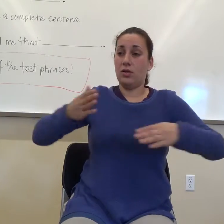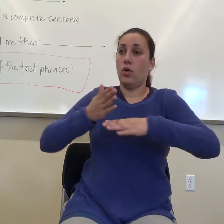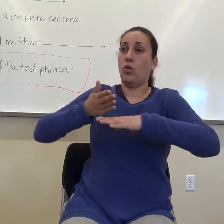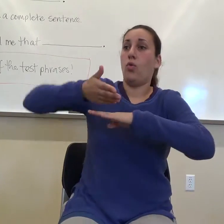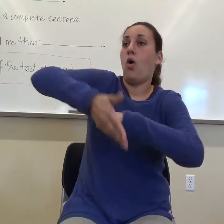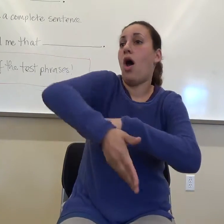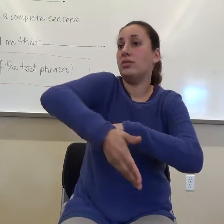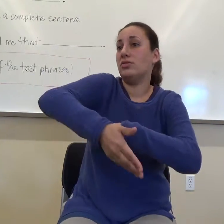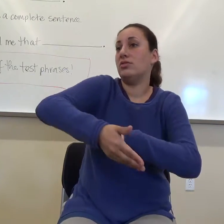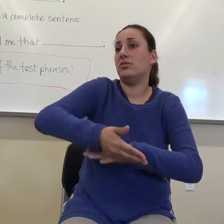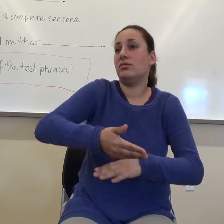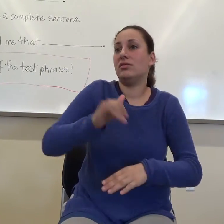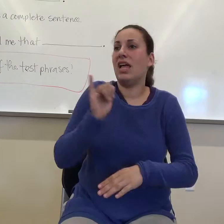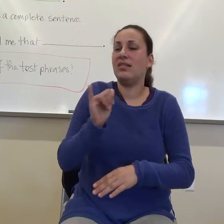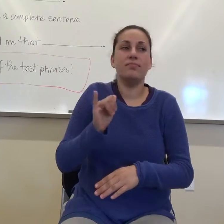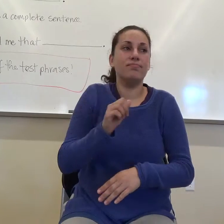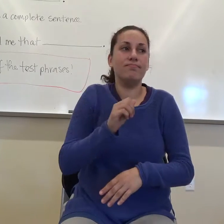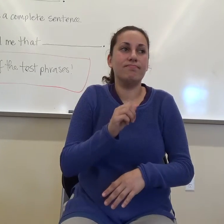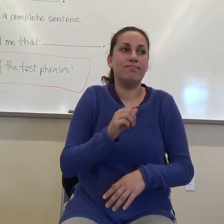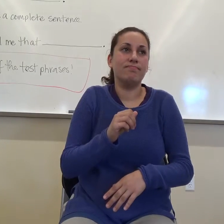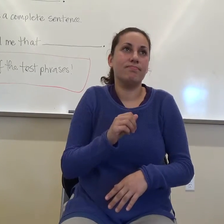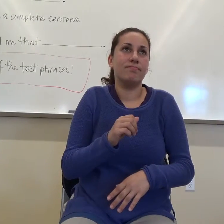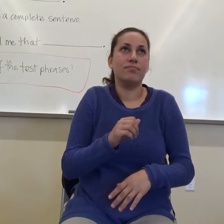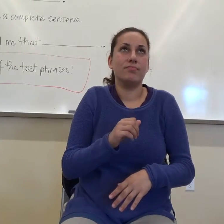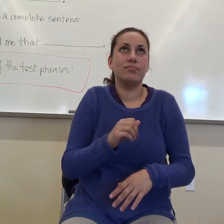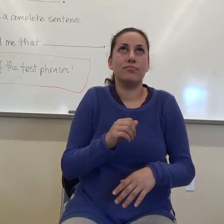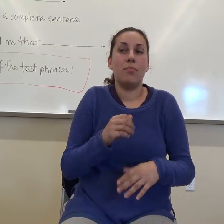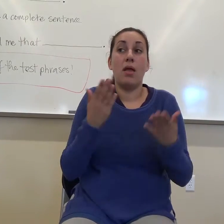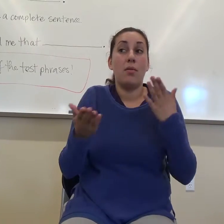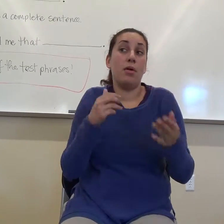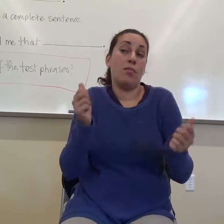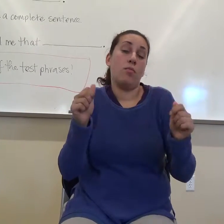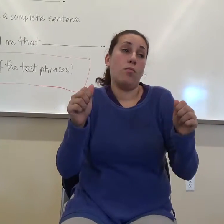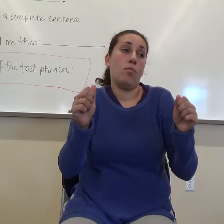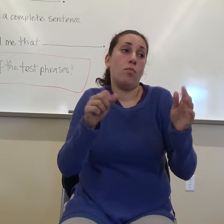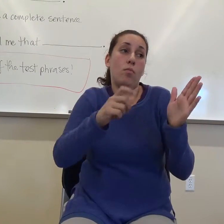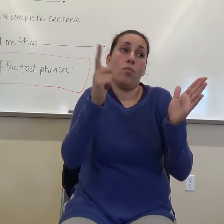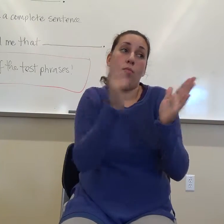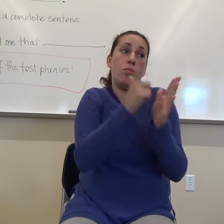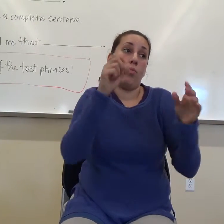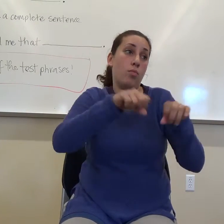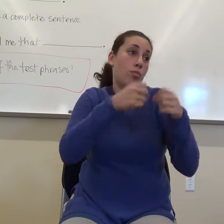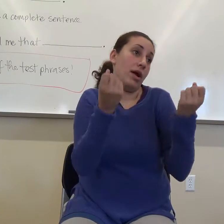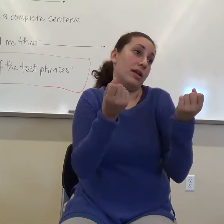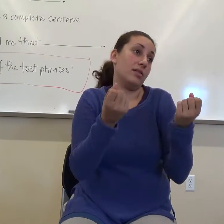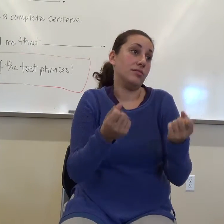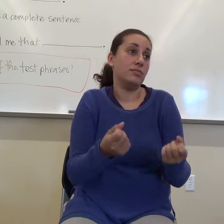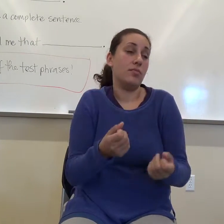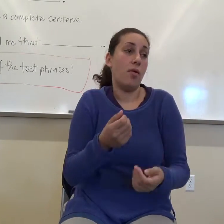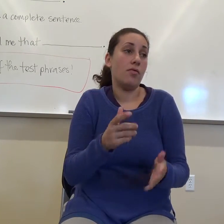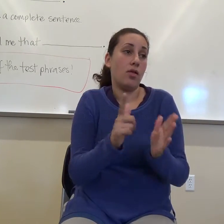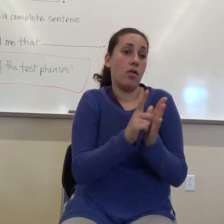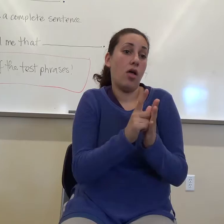A list of the reasons it's not good. Okay, so So obviously our topic